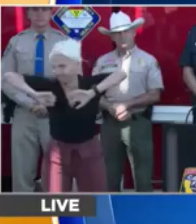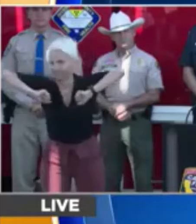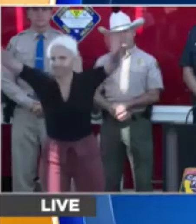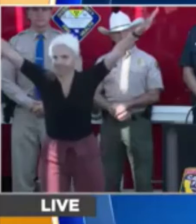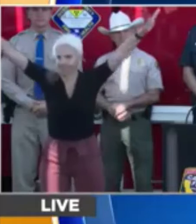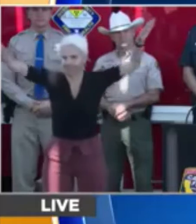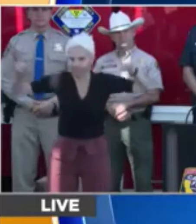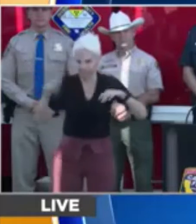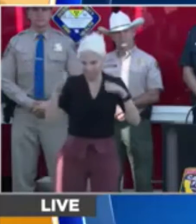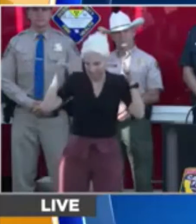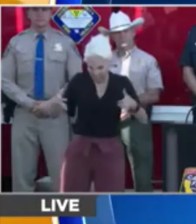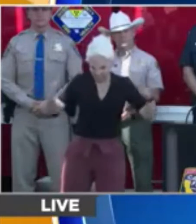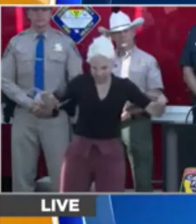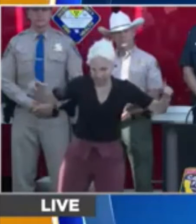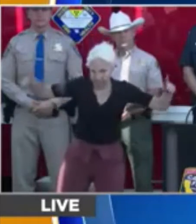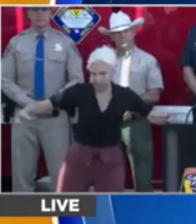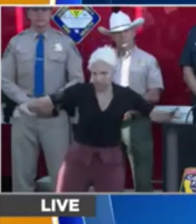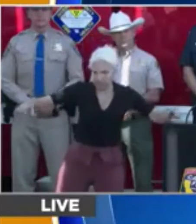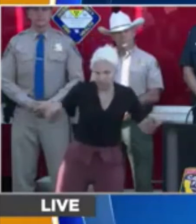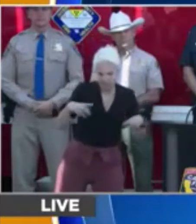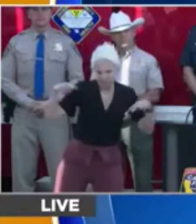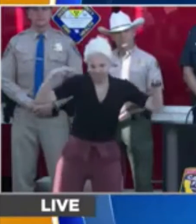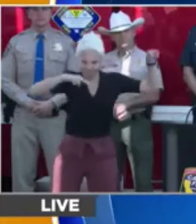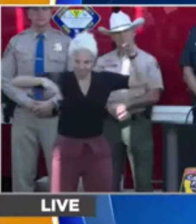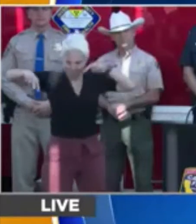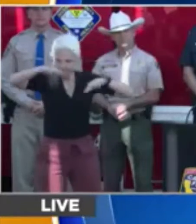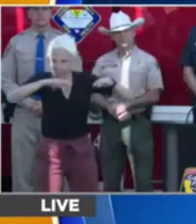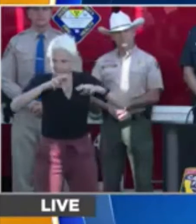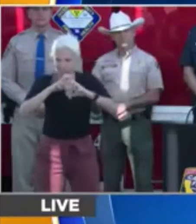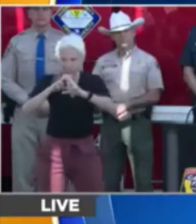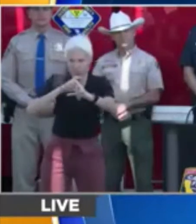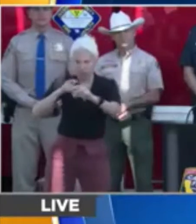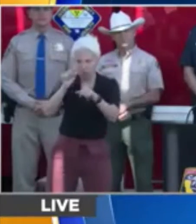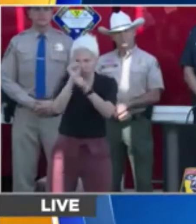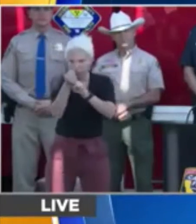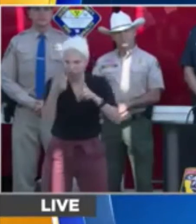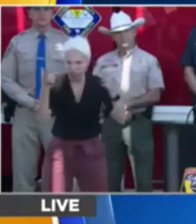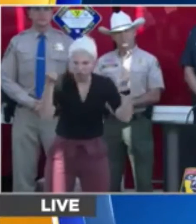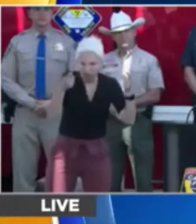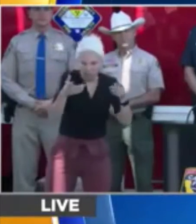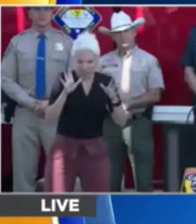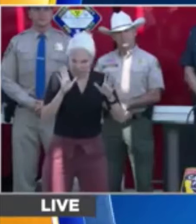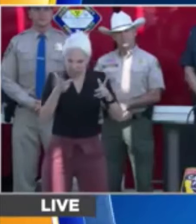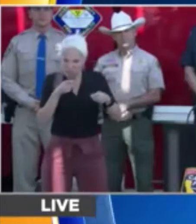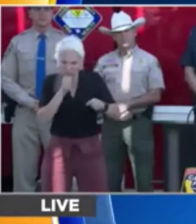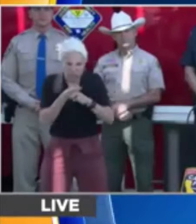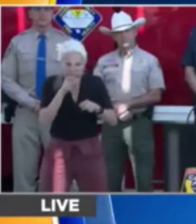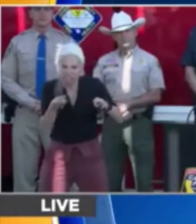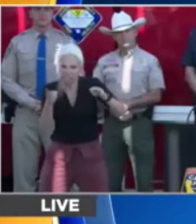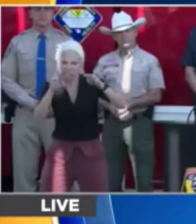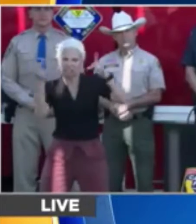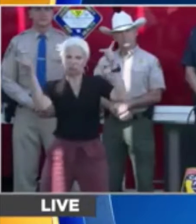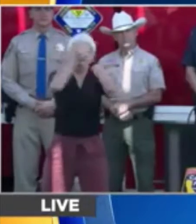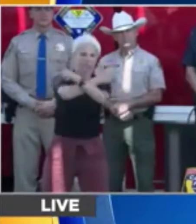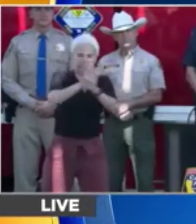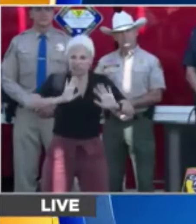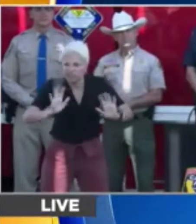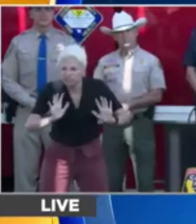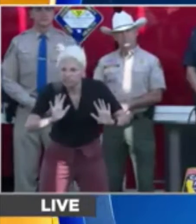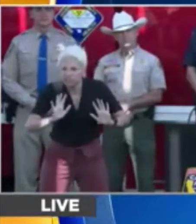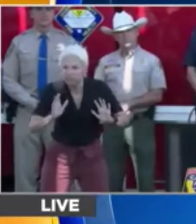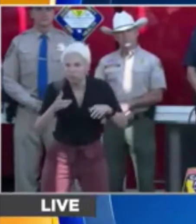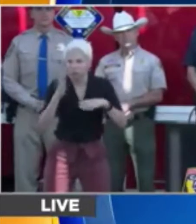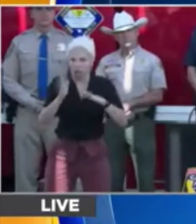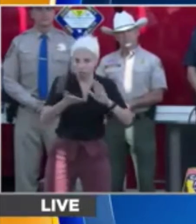still monitoring the situation, making sure that it doesn't escalate, and so we are going to give you an operational briefing